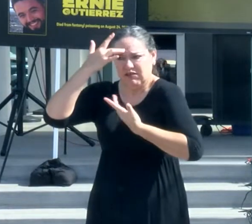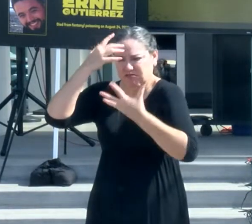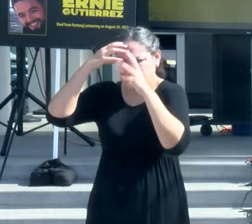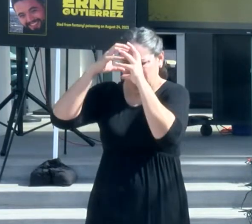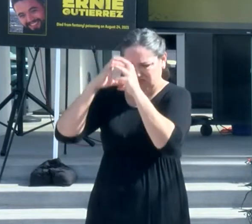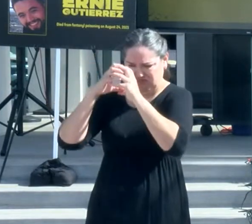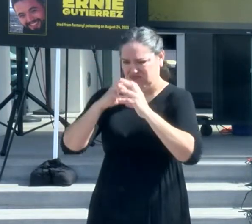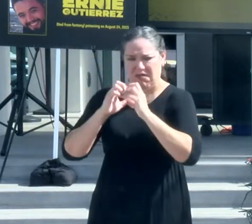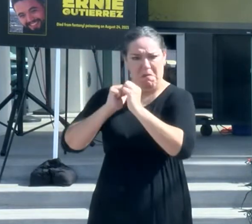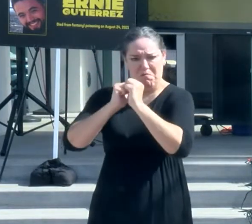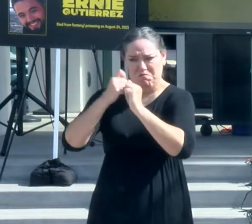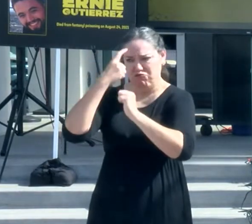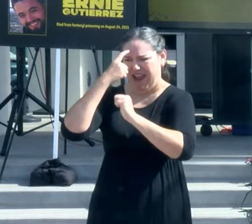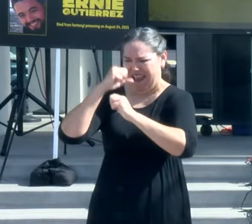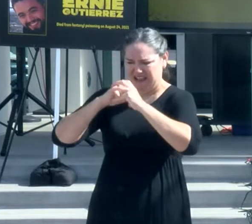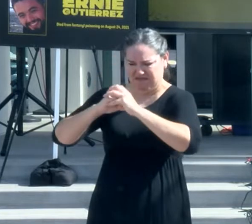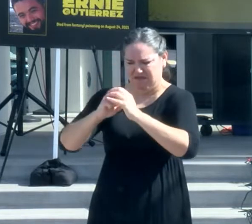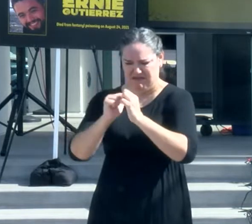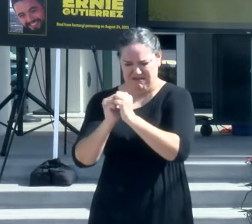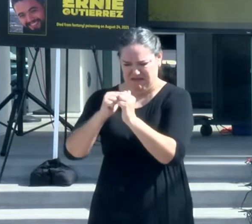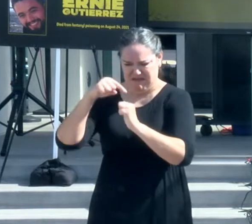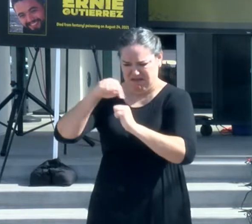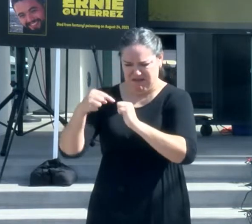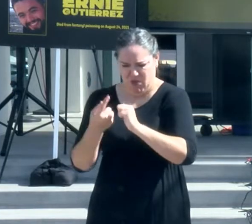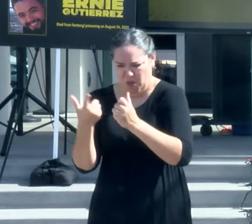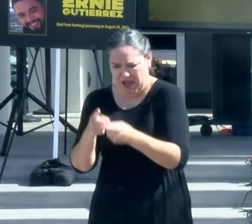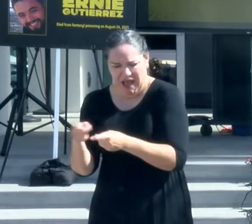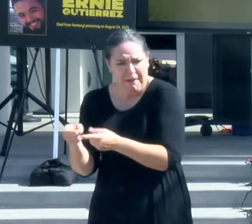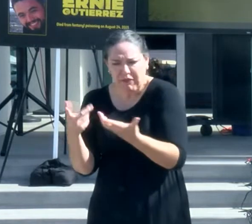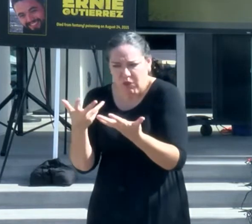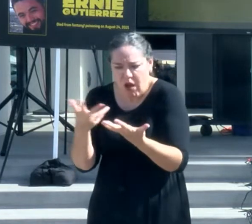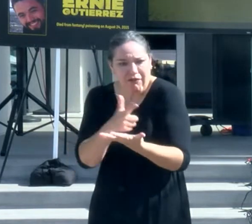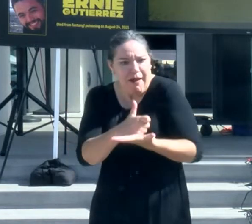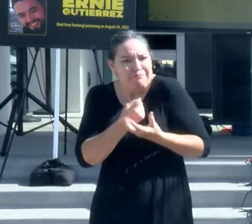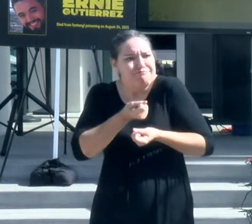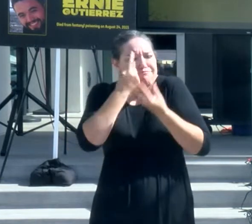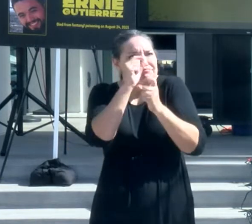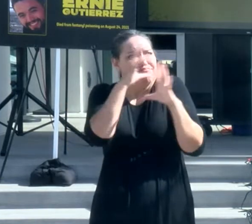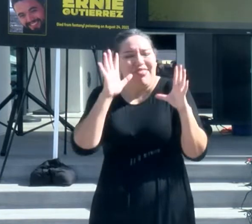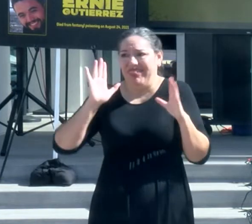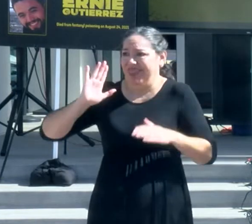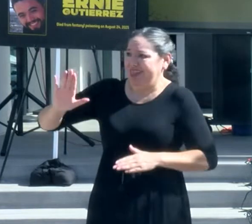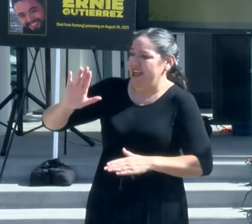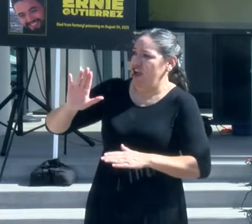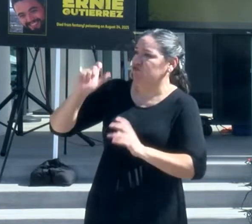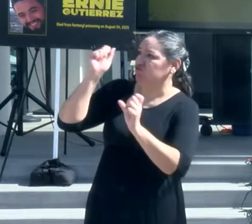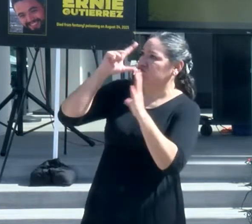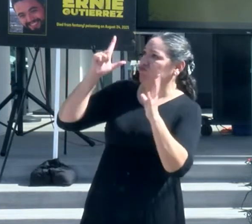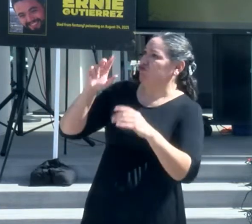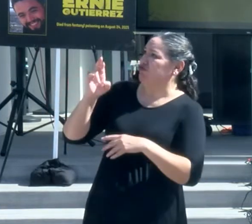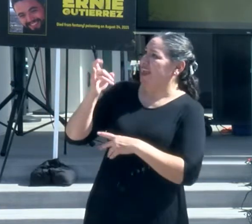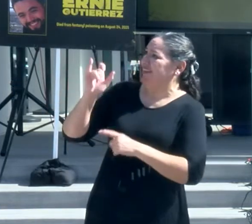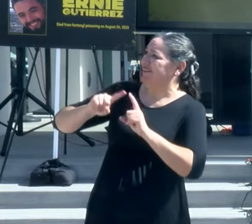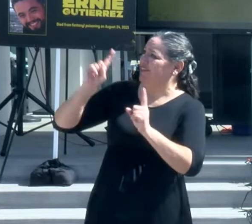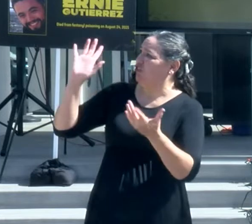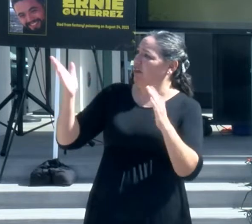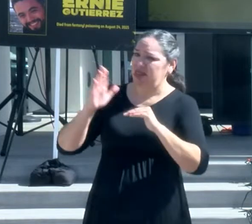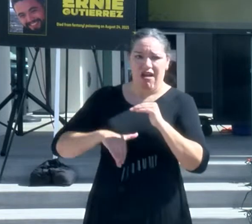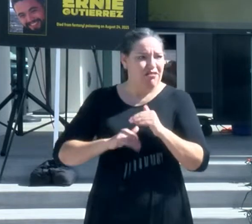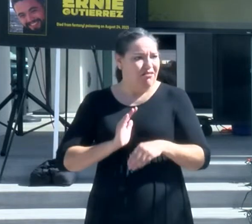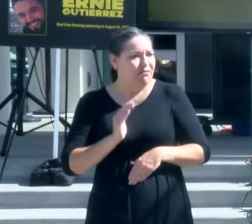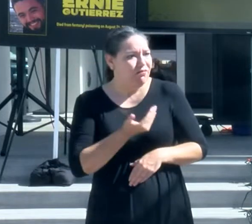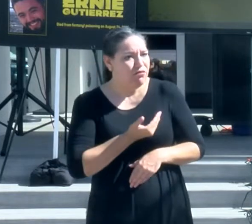their reality is so very different from ours. Although a lot of us may not understand why some people resort to